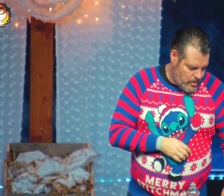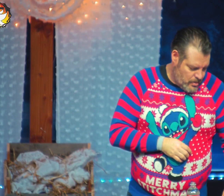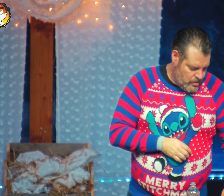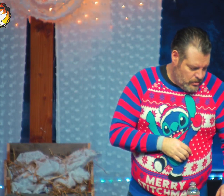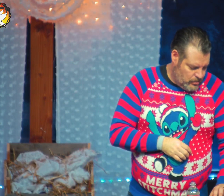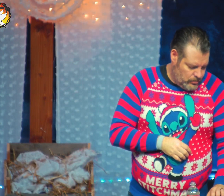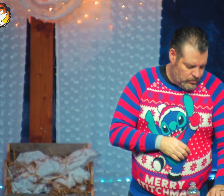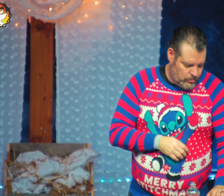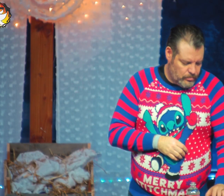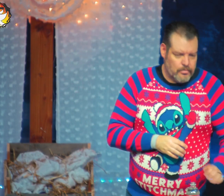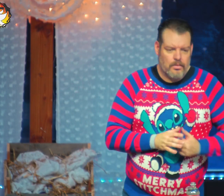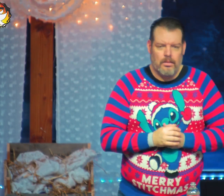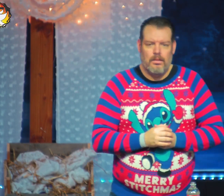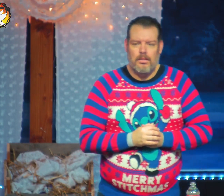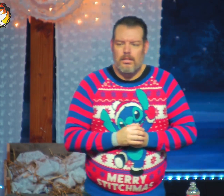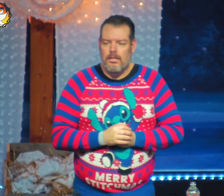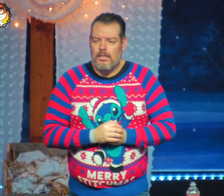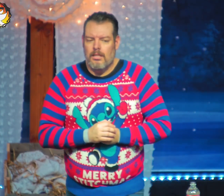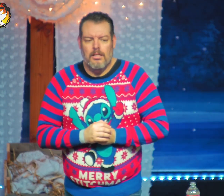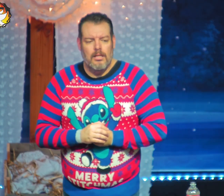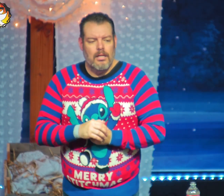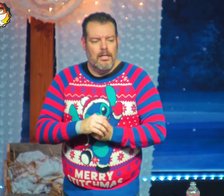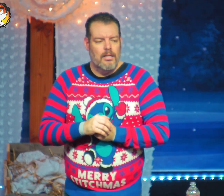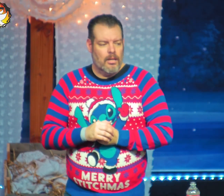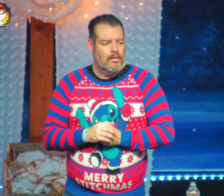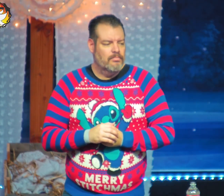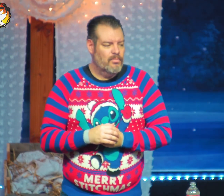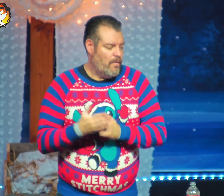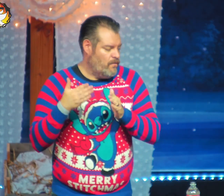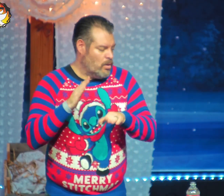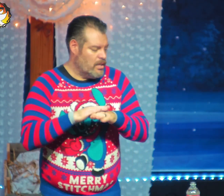it's a tough thing to be in the middle of it, right?